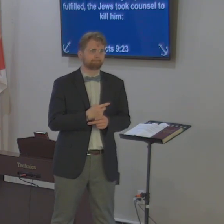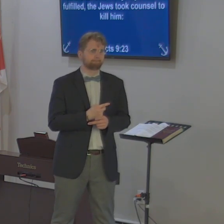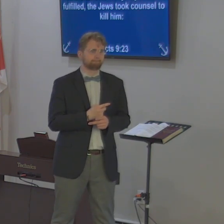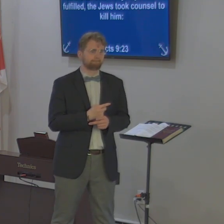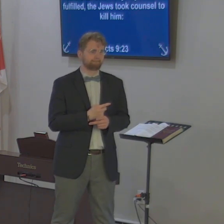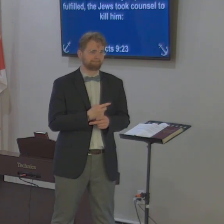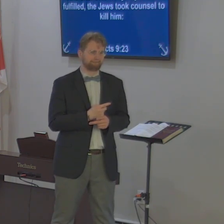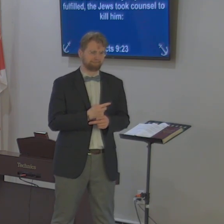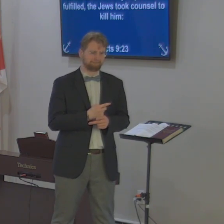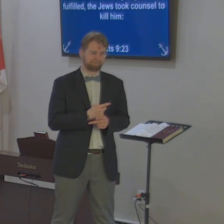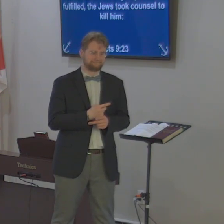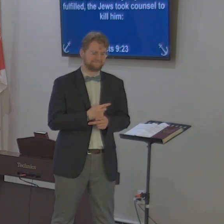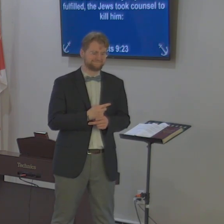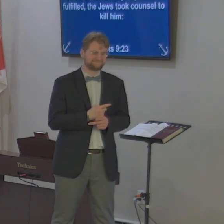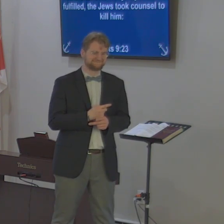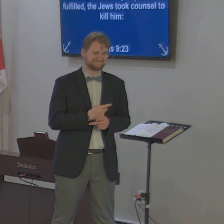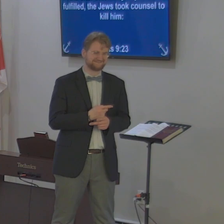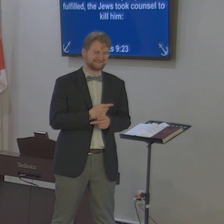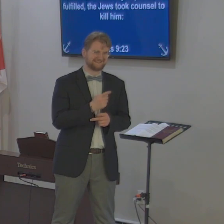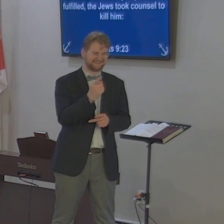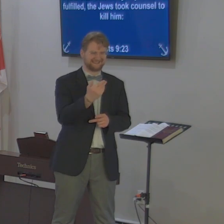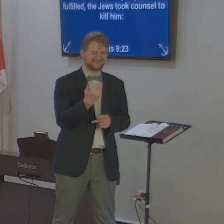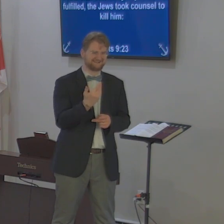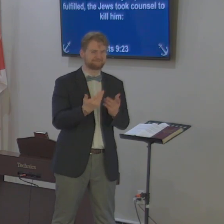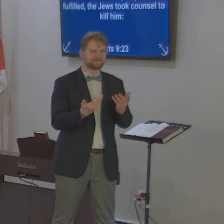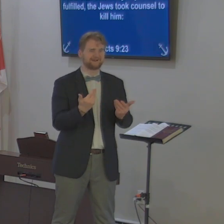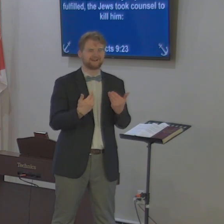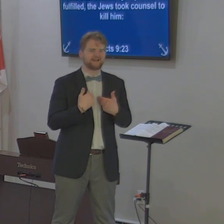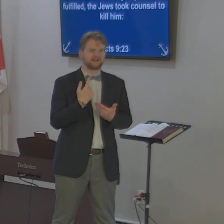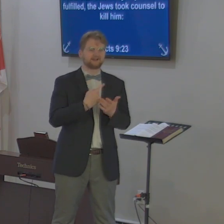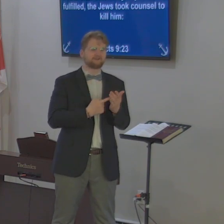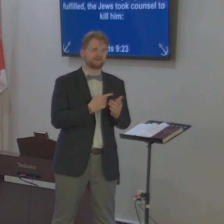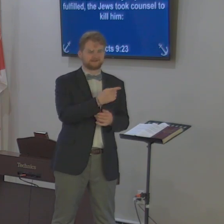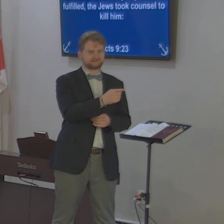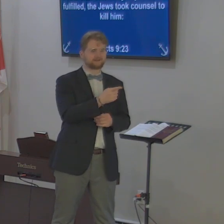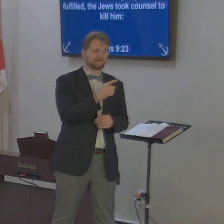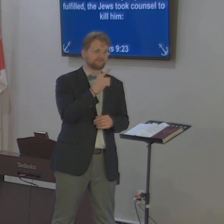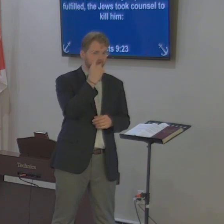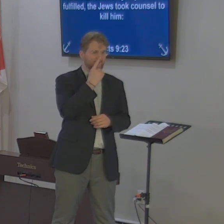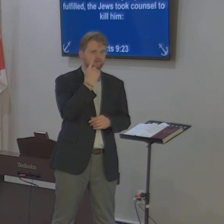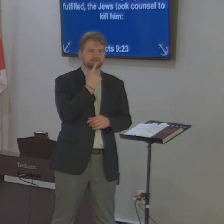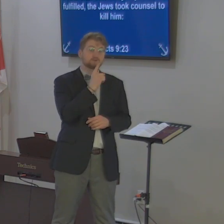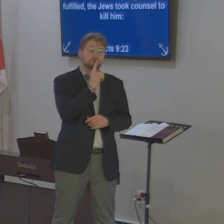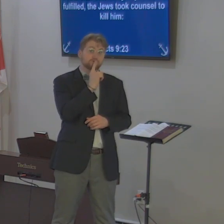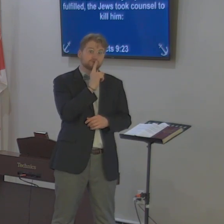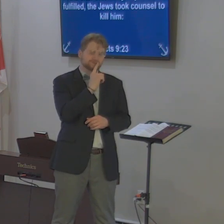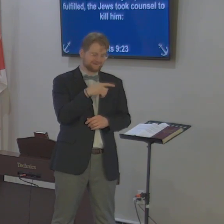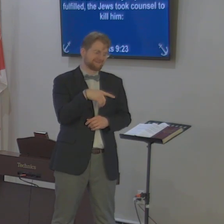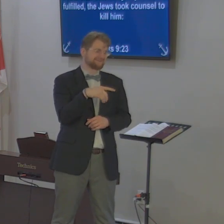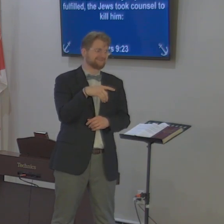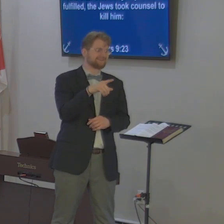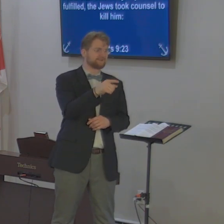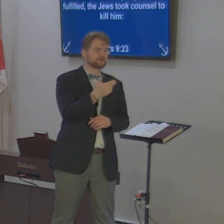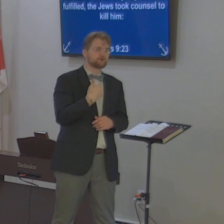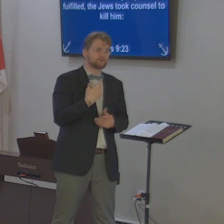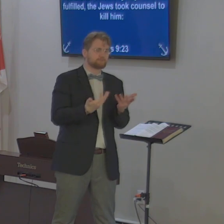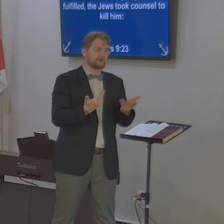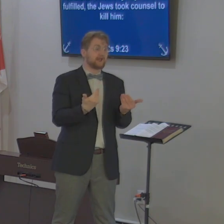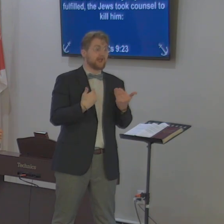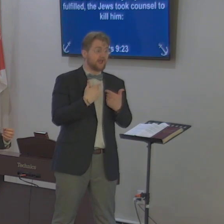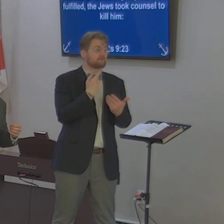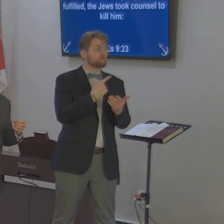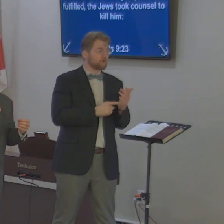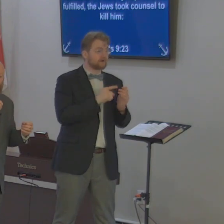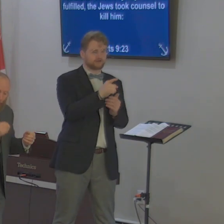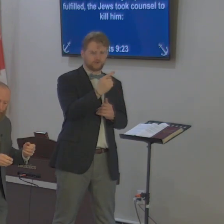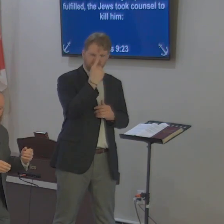You might have what you think is right in the way that you live your life. You might think that what you're